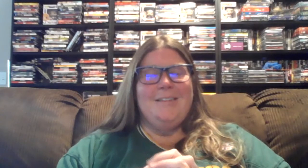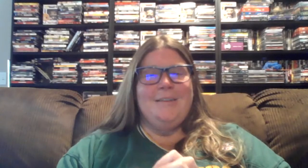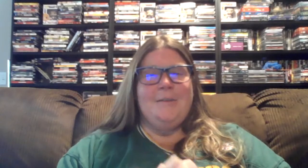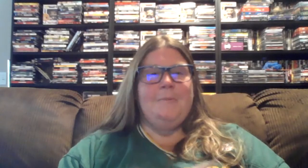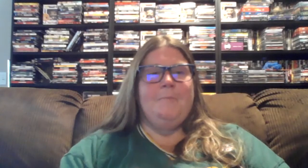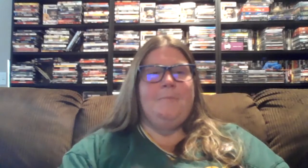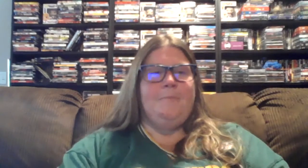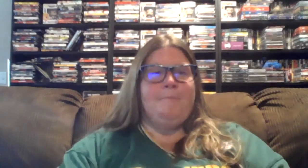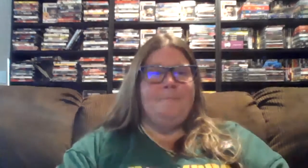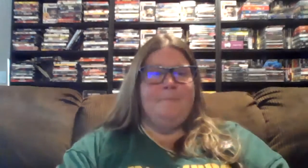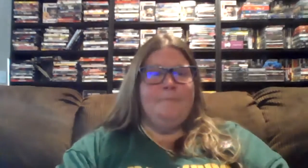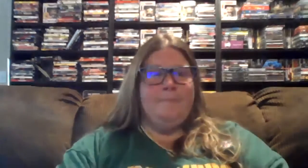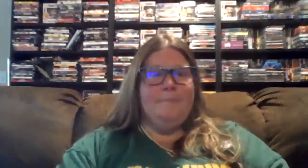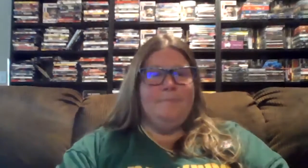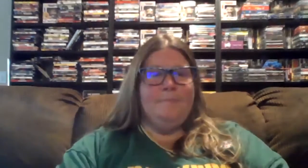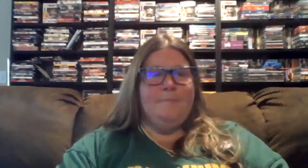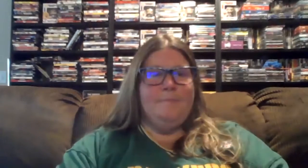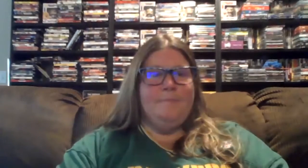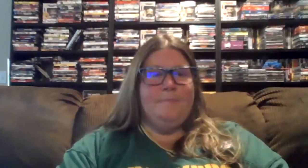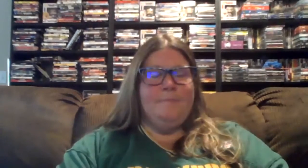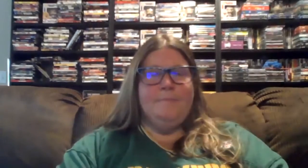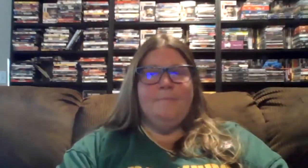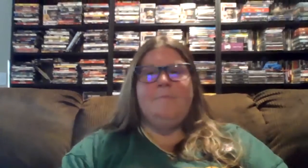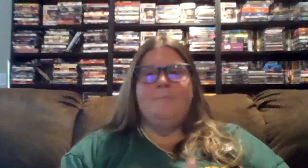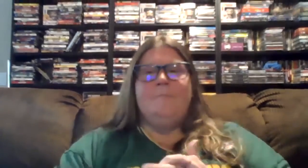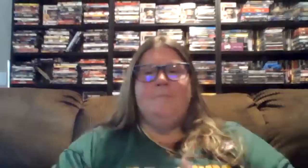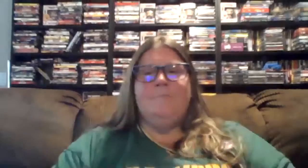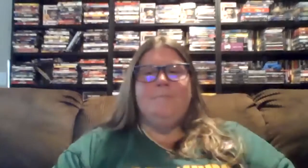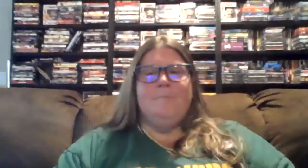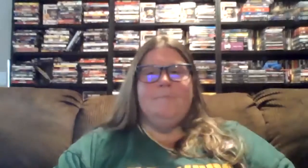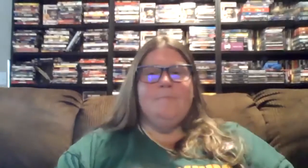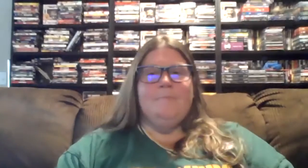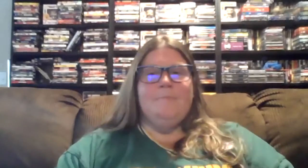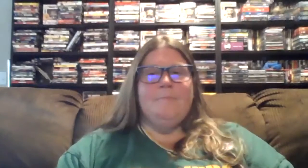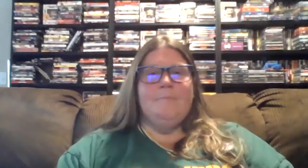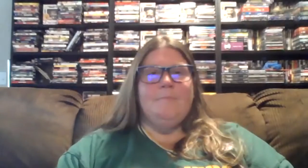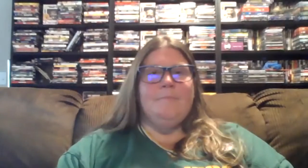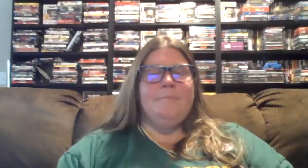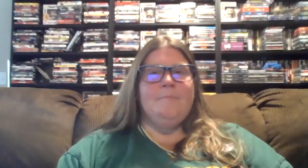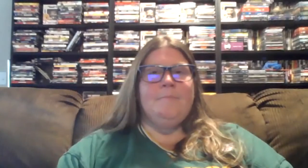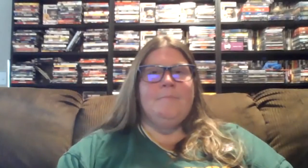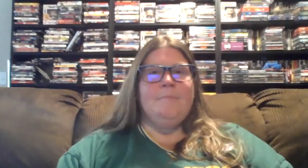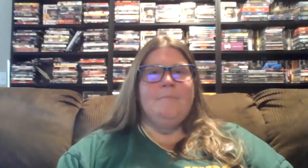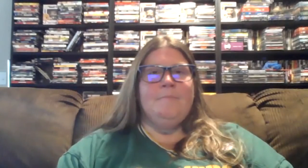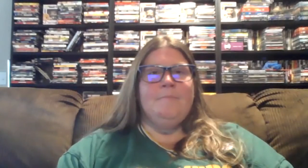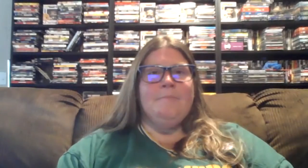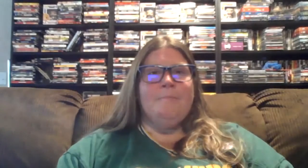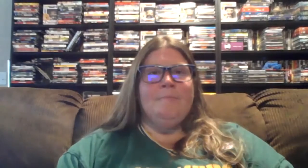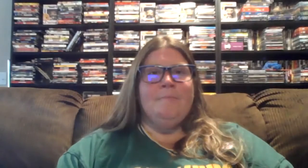And everyone, I will try to figure out the best way to get this recording out to you. It might have to go through Google Drive or